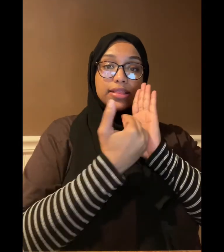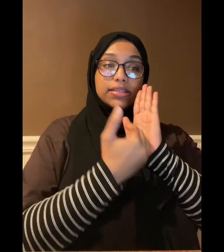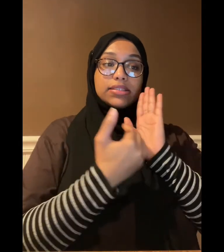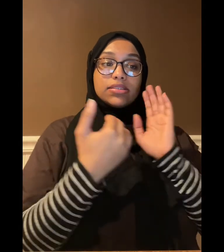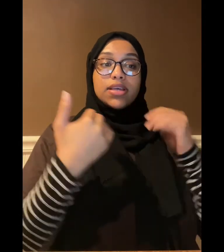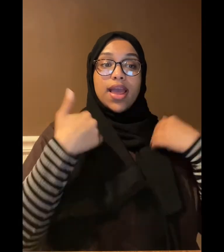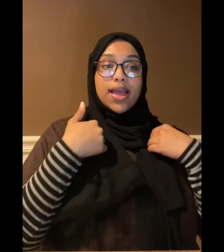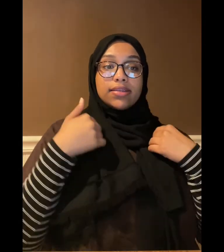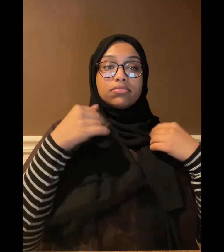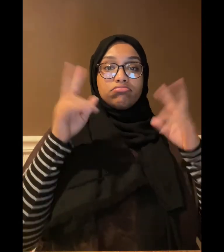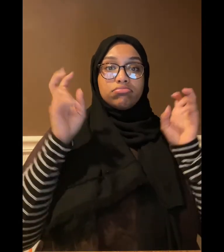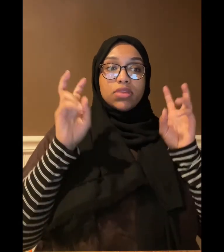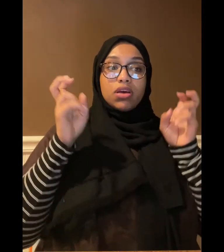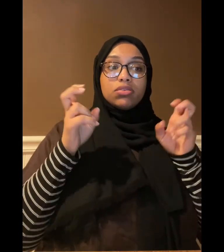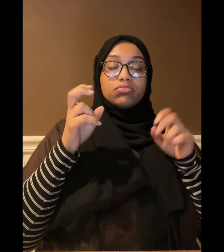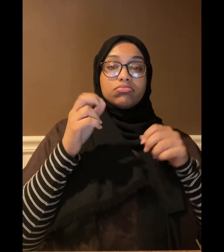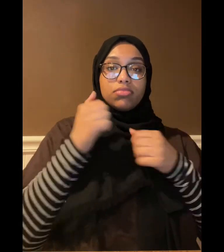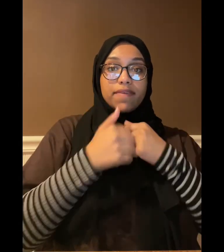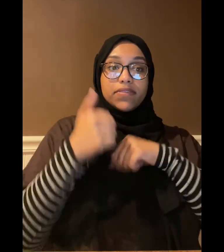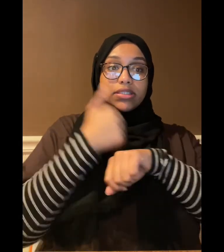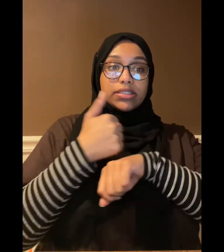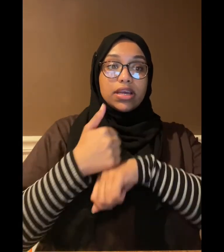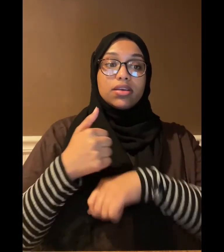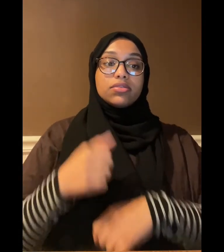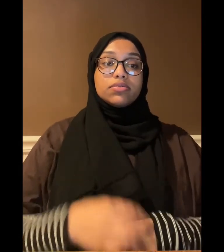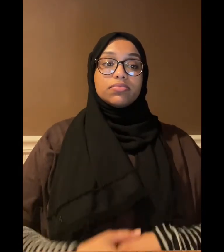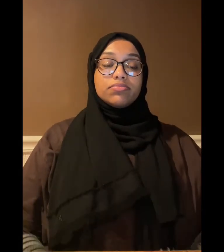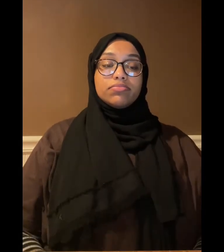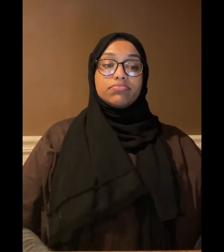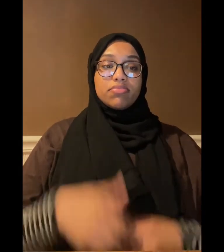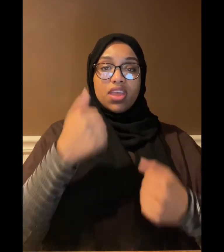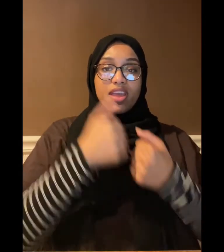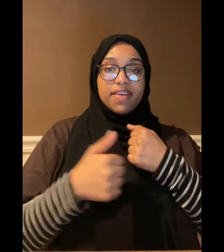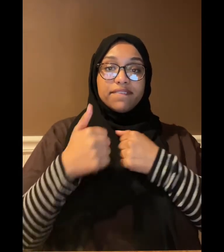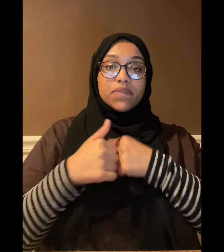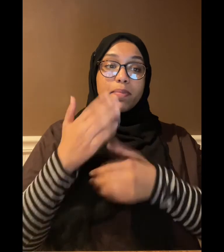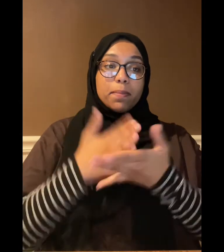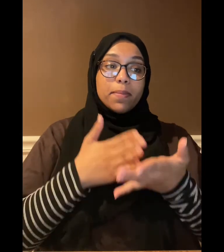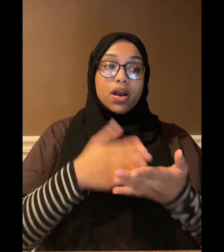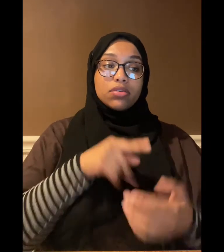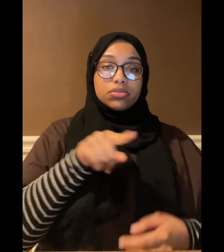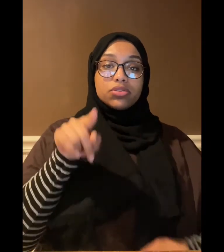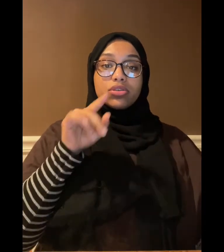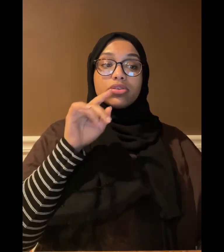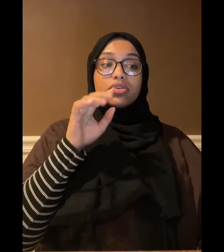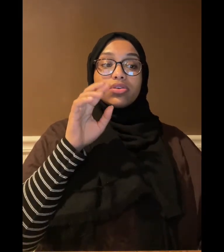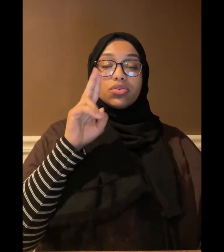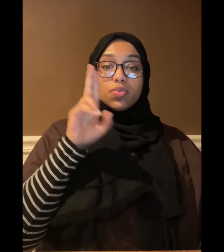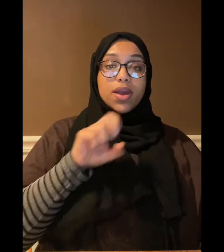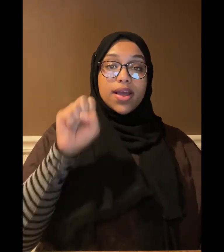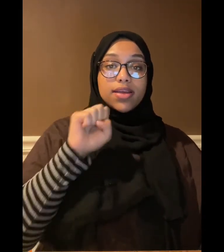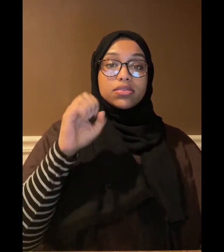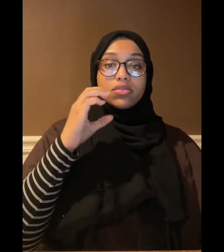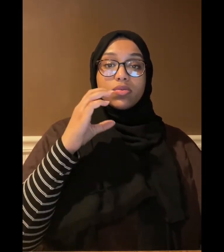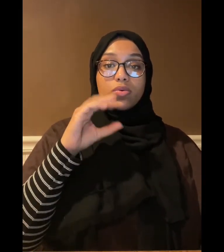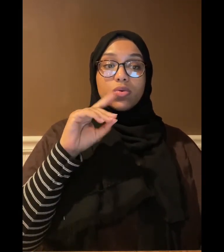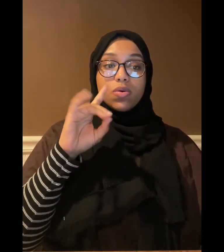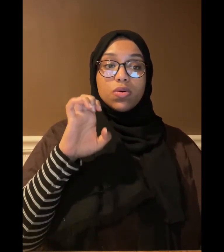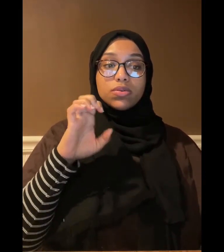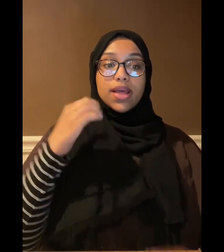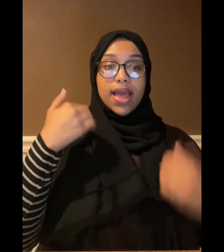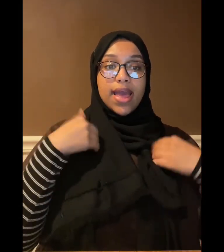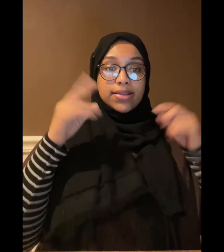or we shall add this thing to that. The Equality Act text that I sent is an example. That's one of the reasons I chose